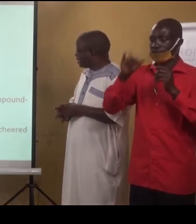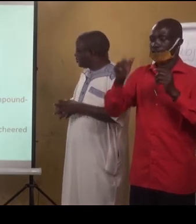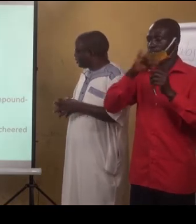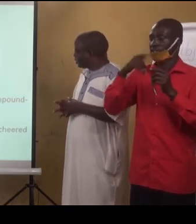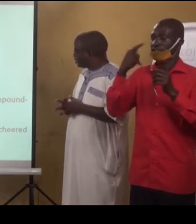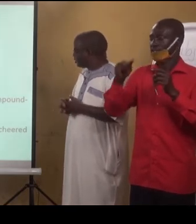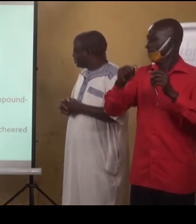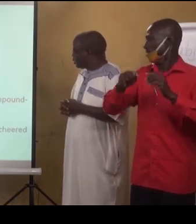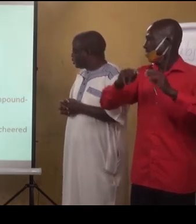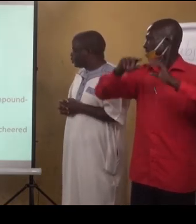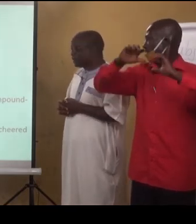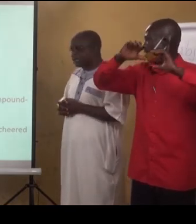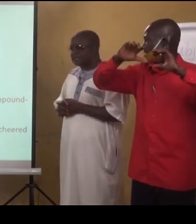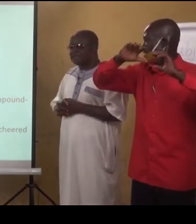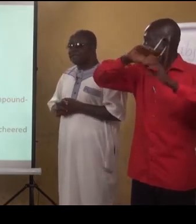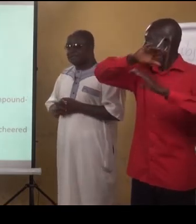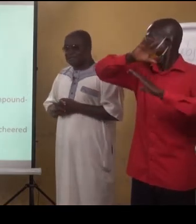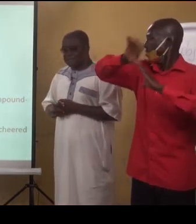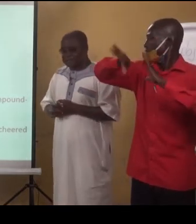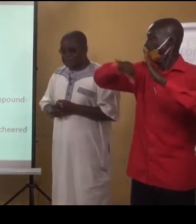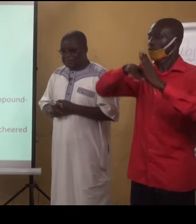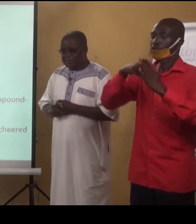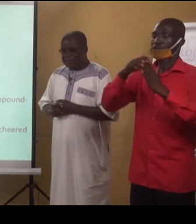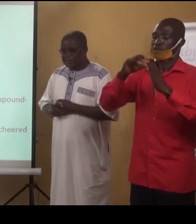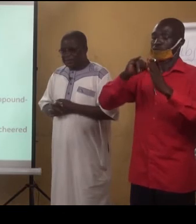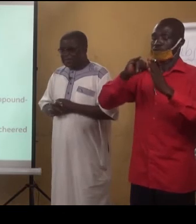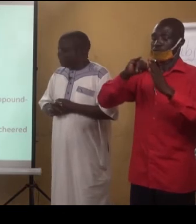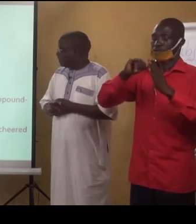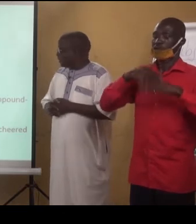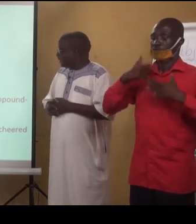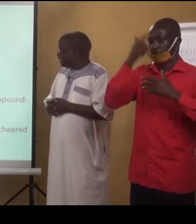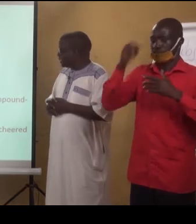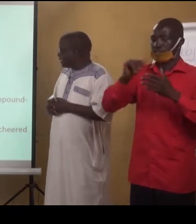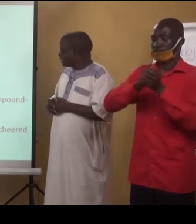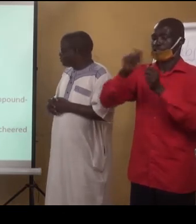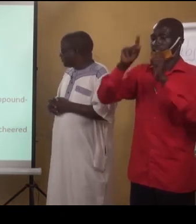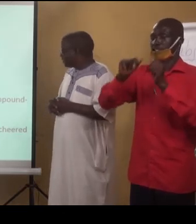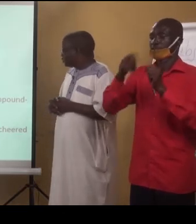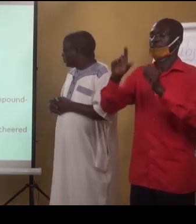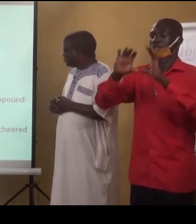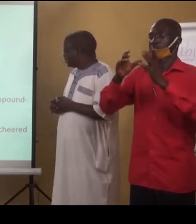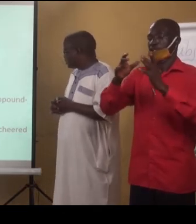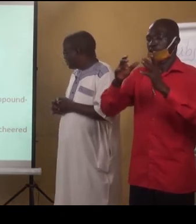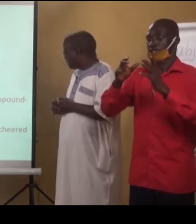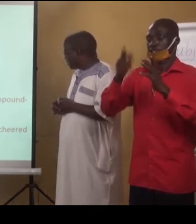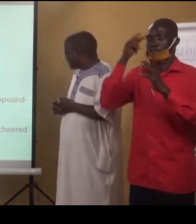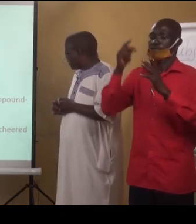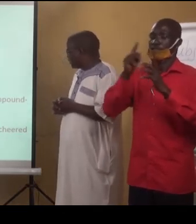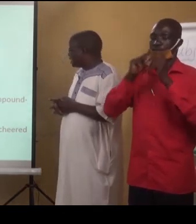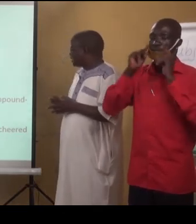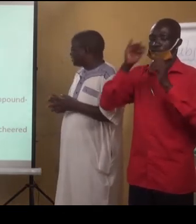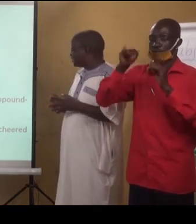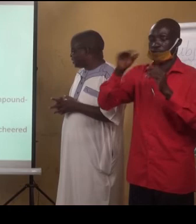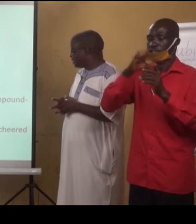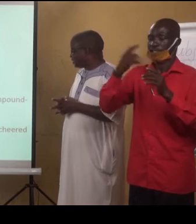cheered because they all passed their exams. The class prefect wept for joy, and